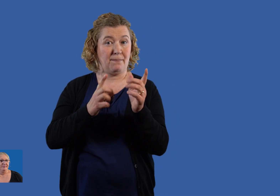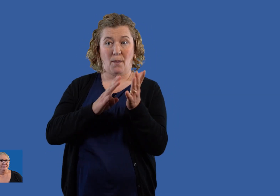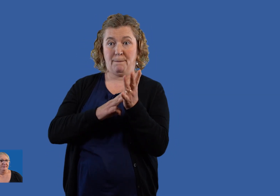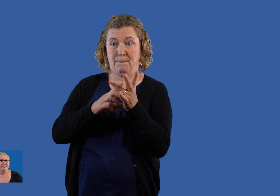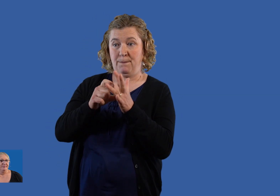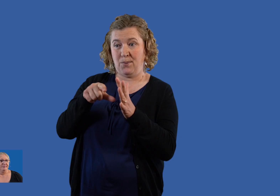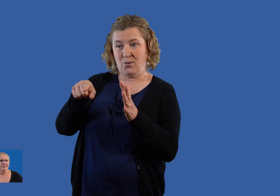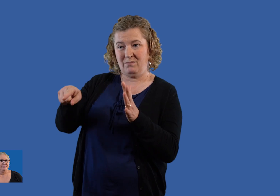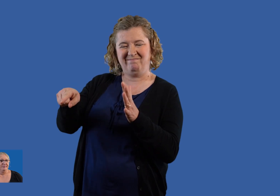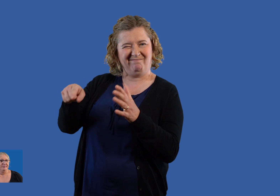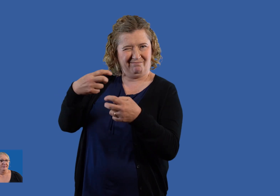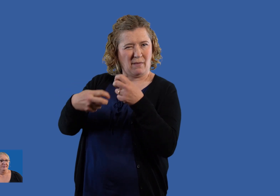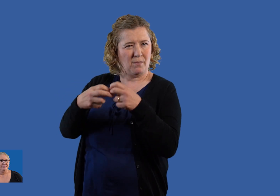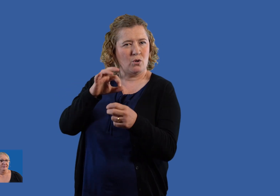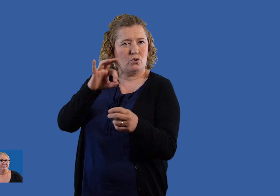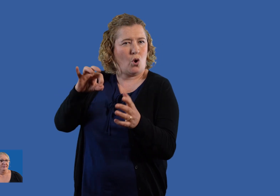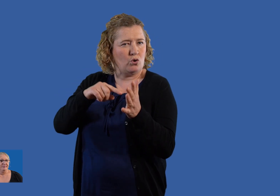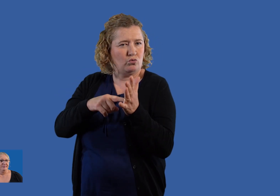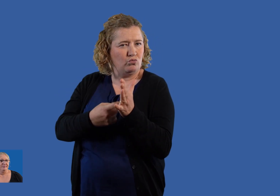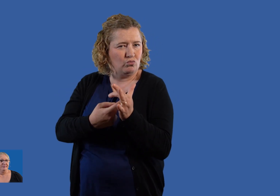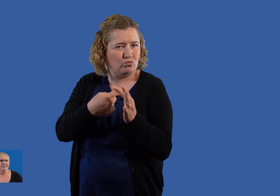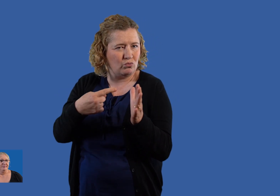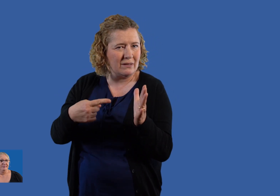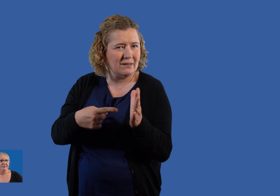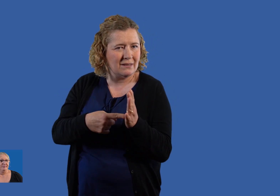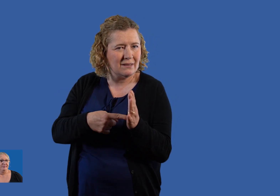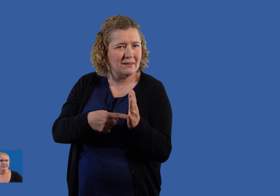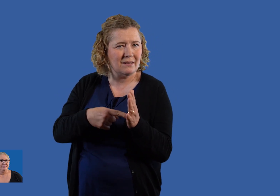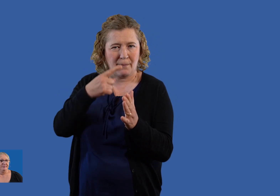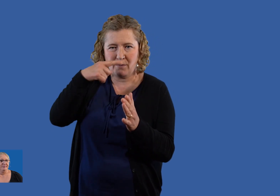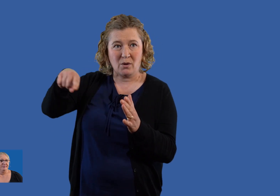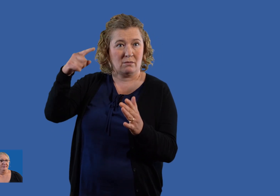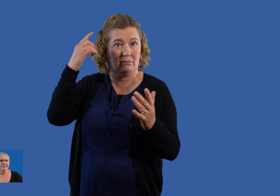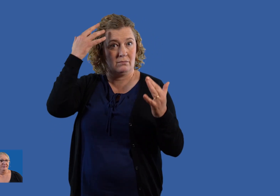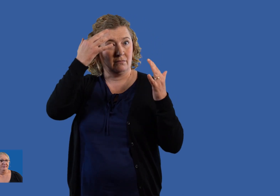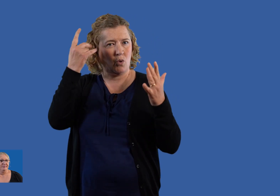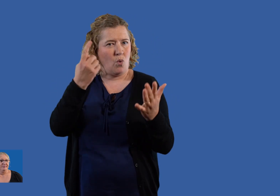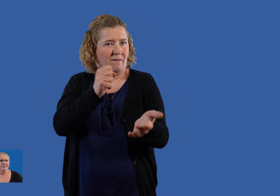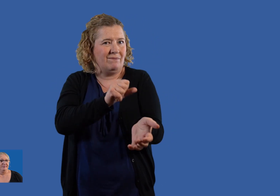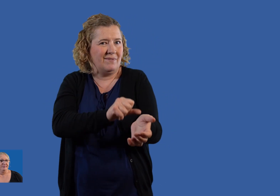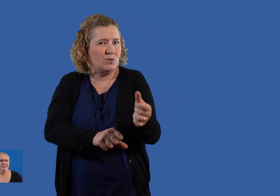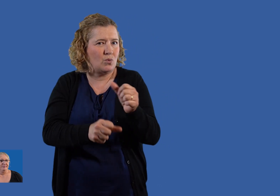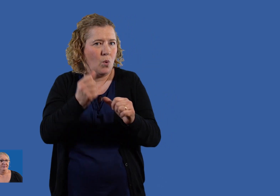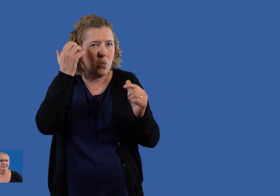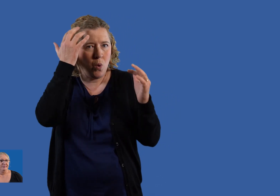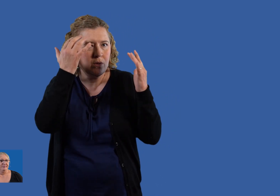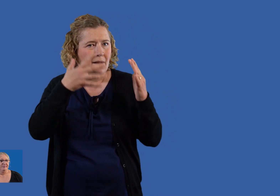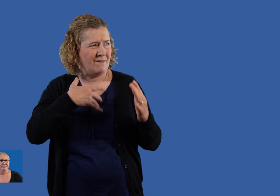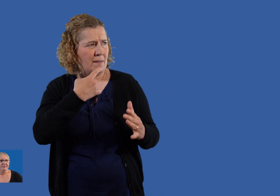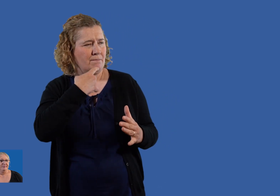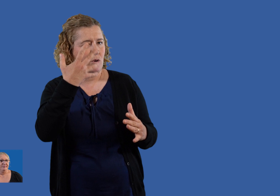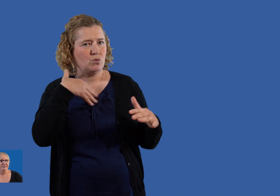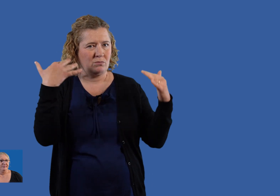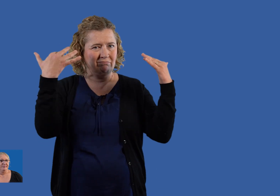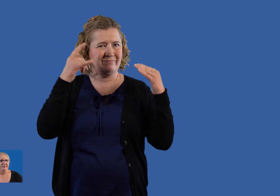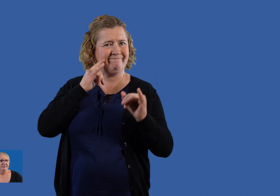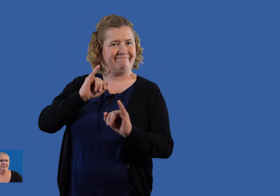Sometimes the mood disorders are not treated, or people with suicidal thoughts fear the social stigma of discussing their